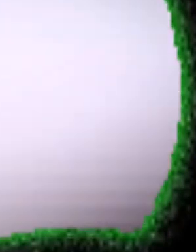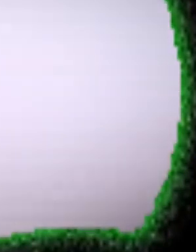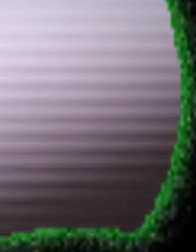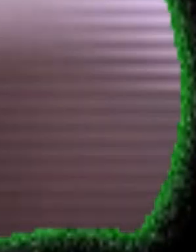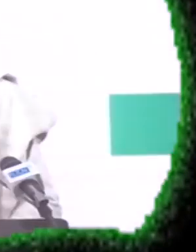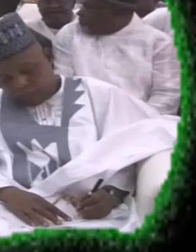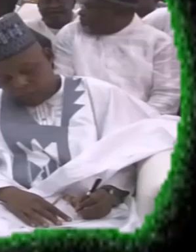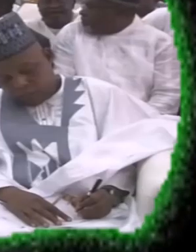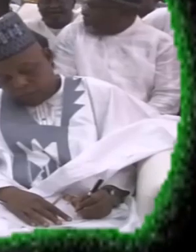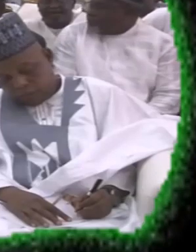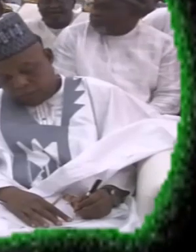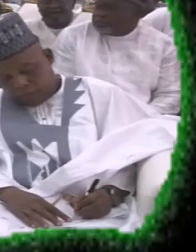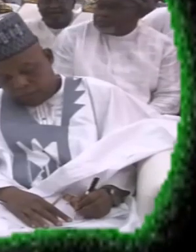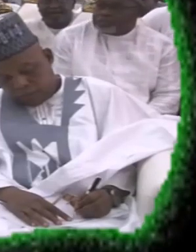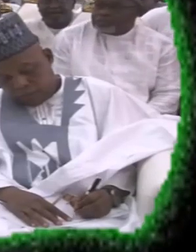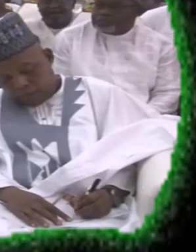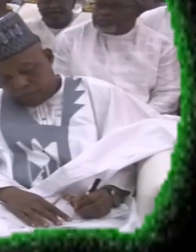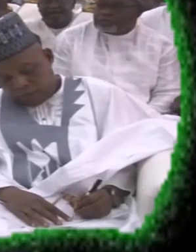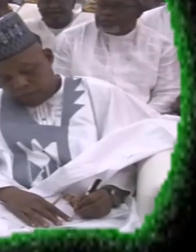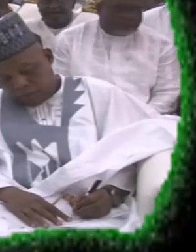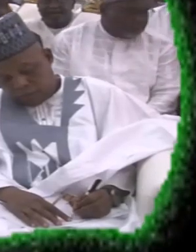the Minister of Information,